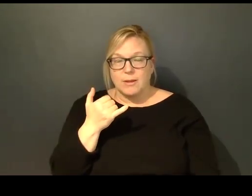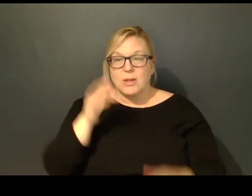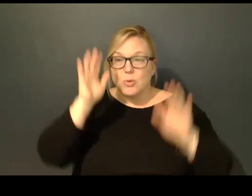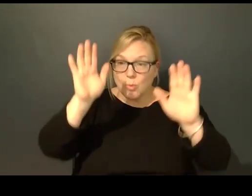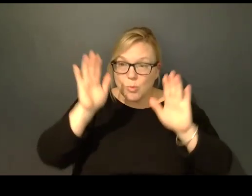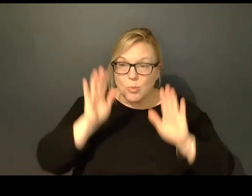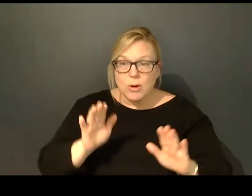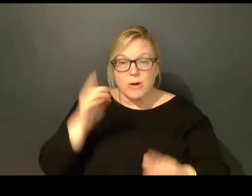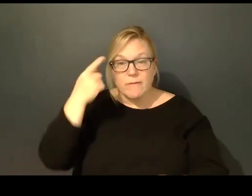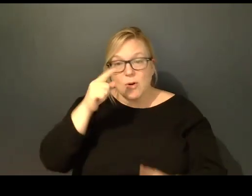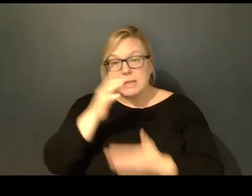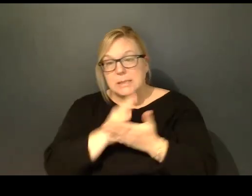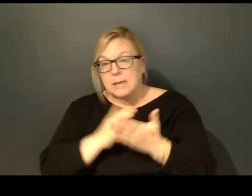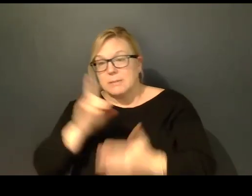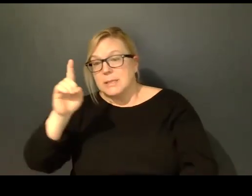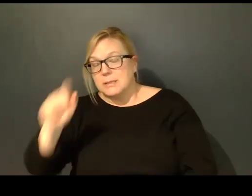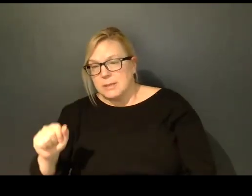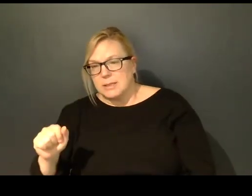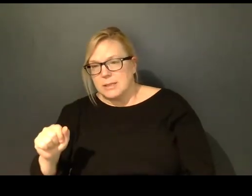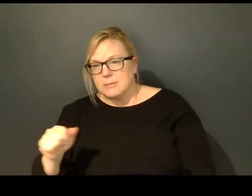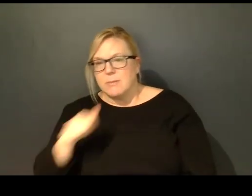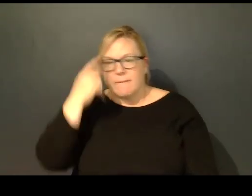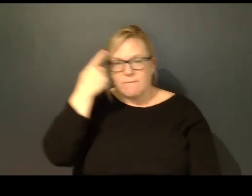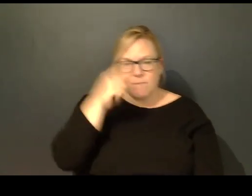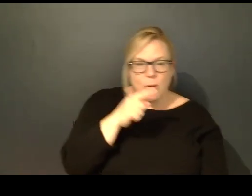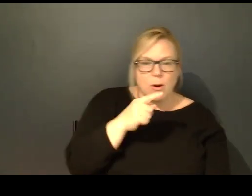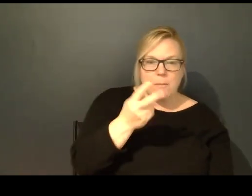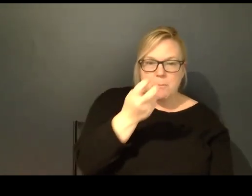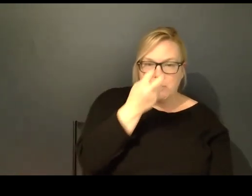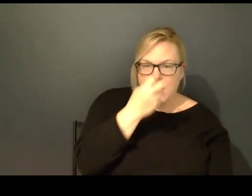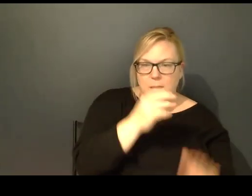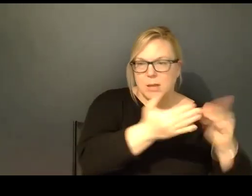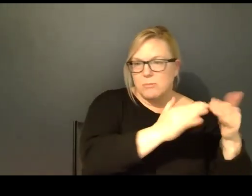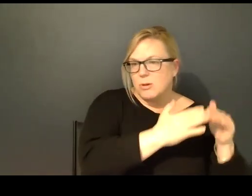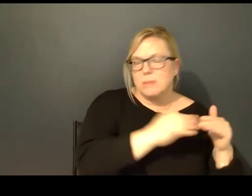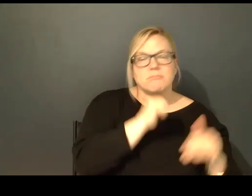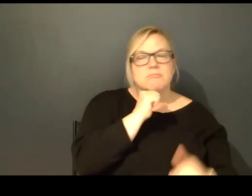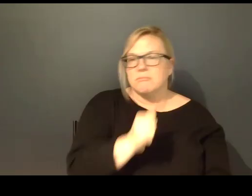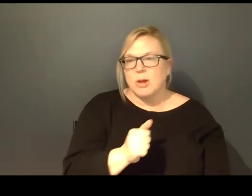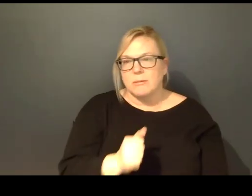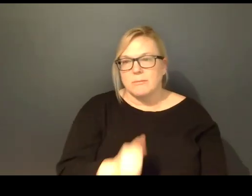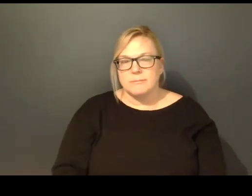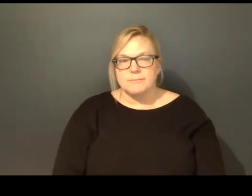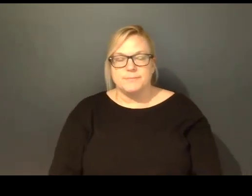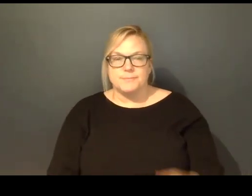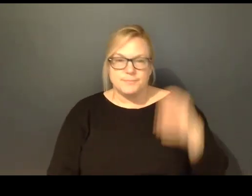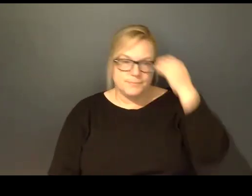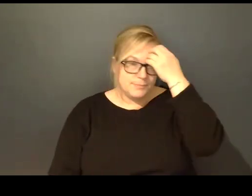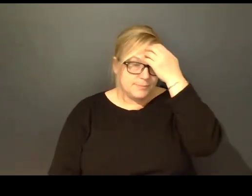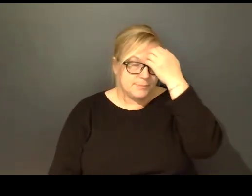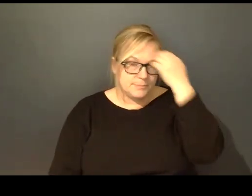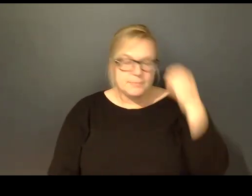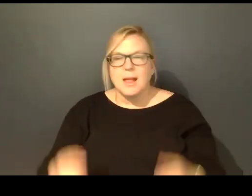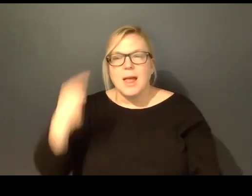other disabilities, but not for the blind and partially sighted. And I think sad part is, and I could be wrong, but I